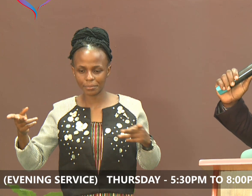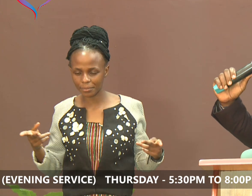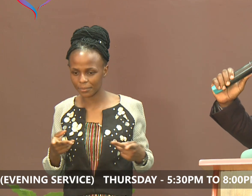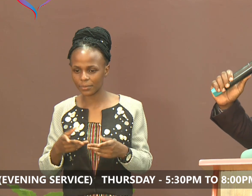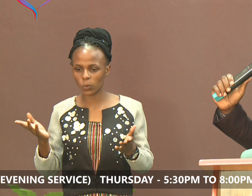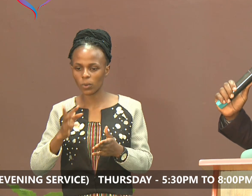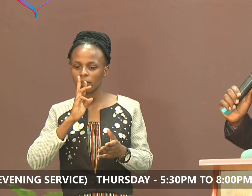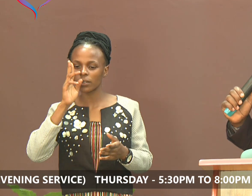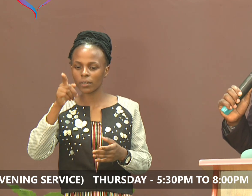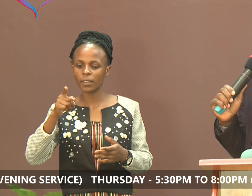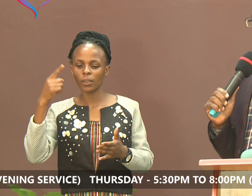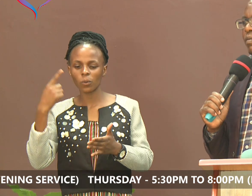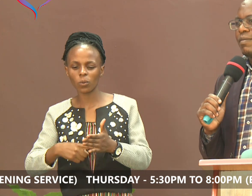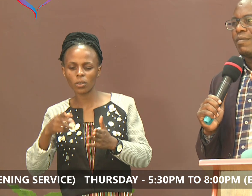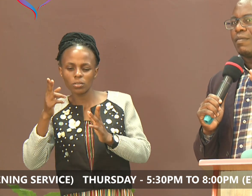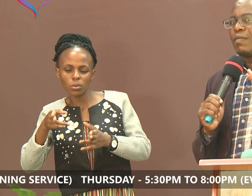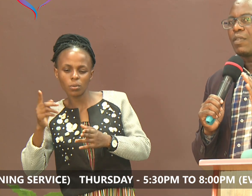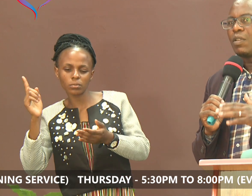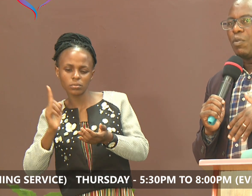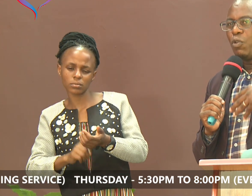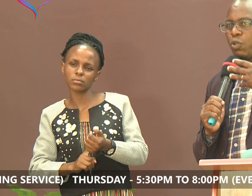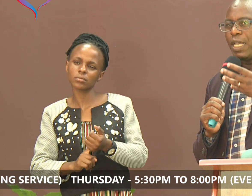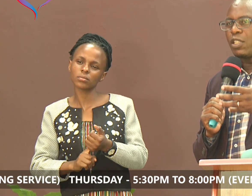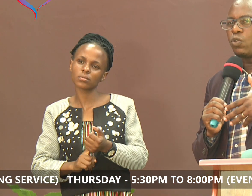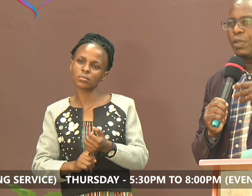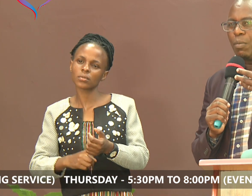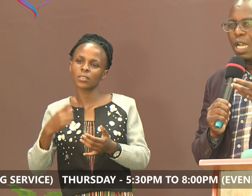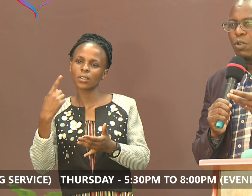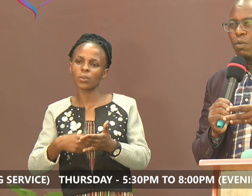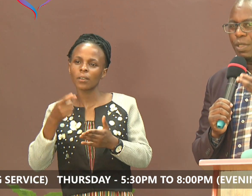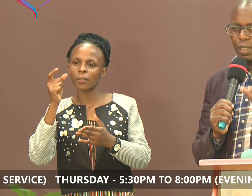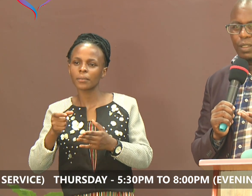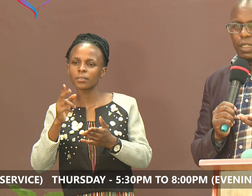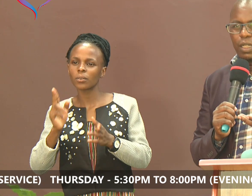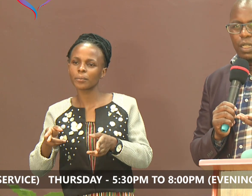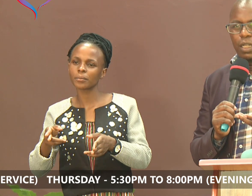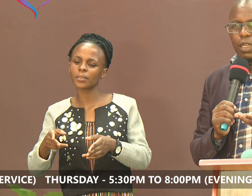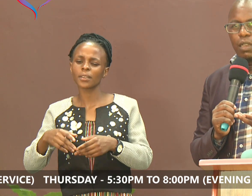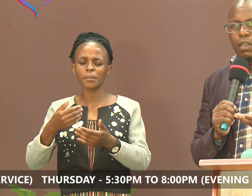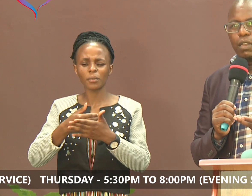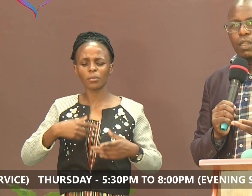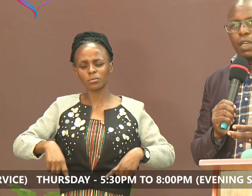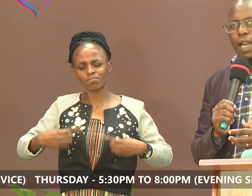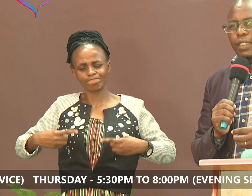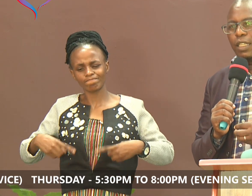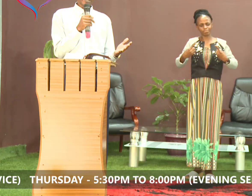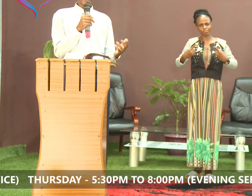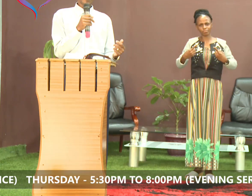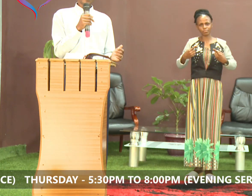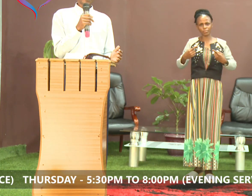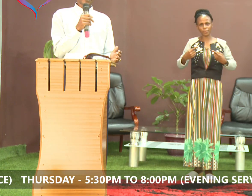we muli, the expectations, ne byosuubira. Omuntu byasuubira mwayombye. You quarreled.